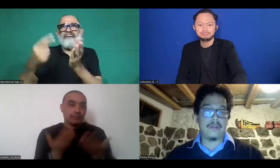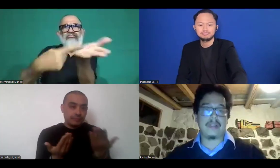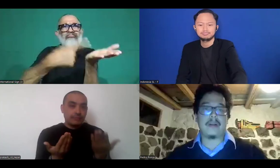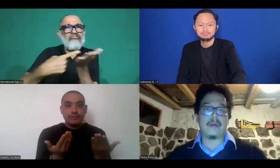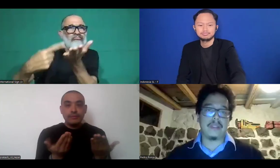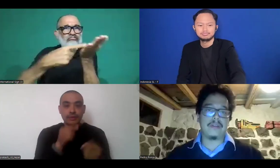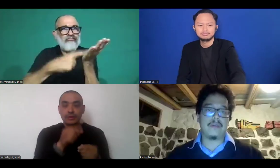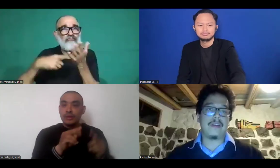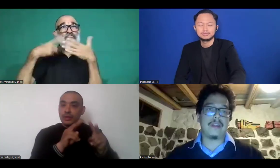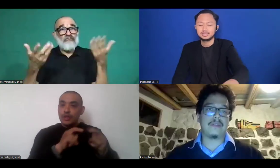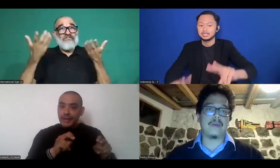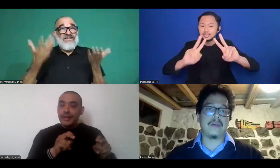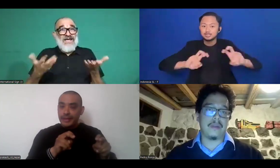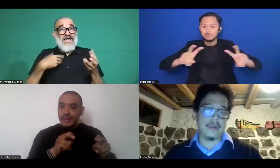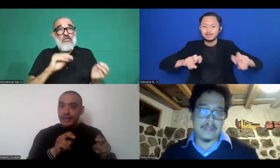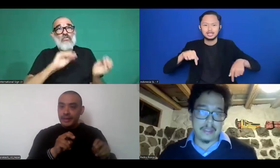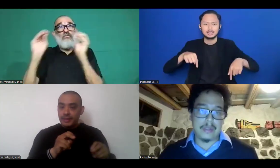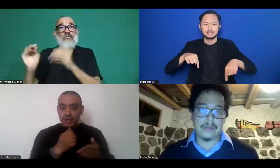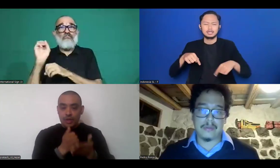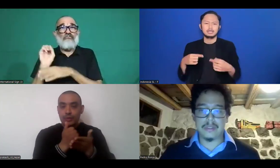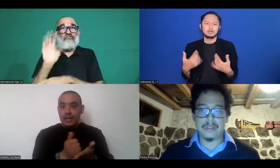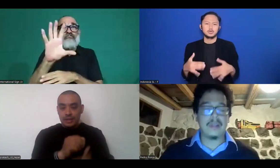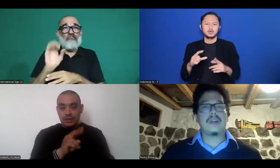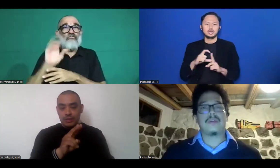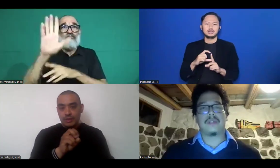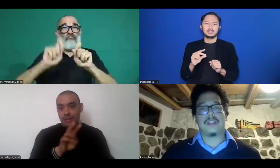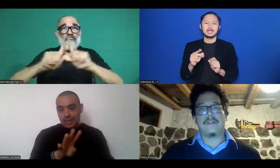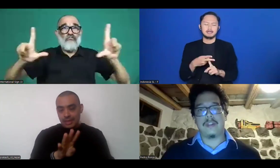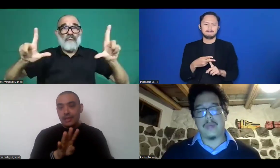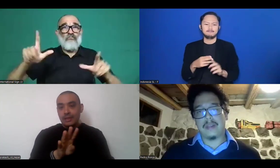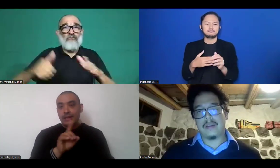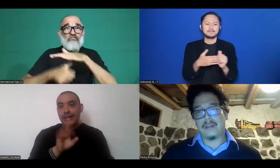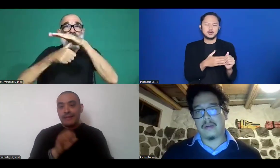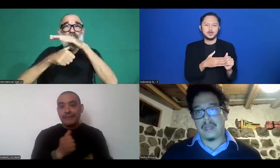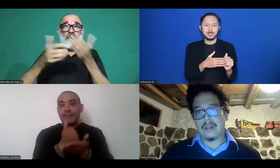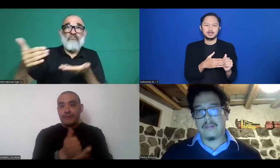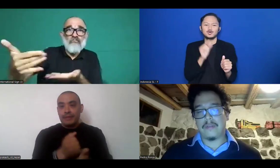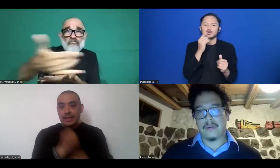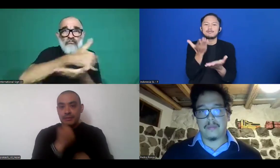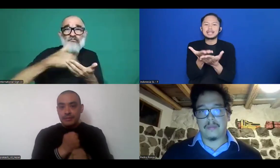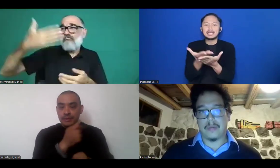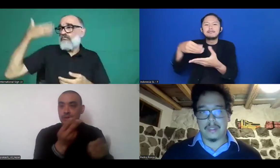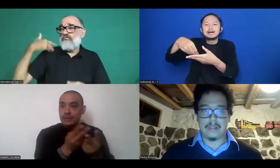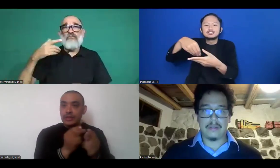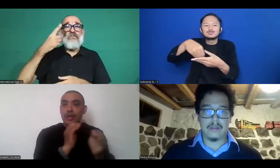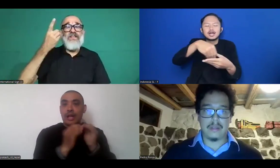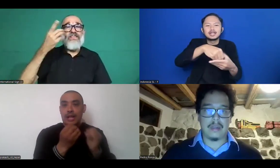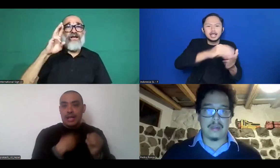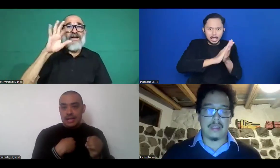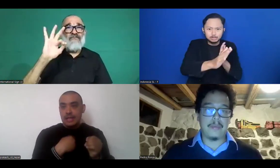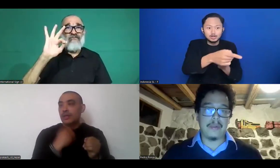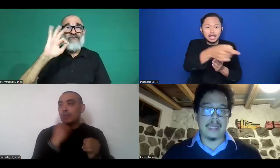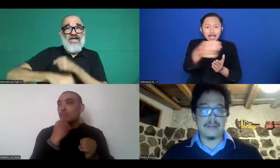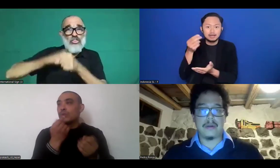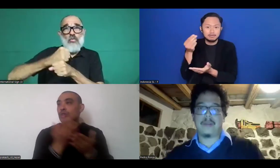this survey, the annual grantee survey, is one of the RF's central tools to receive feedback directly from the grantees. And